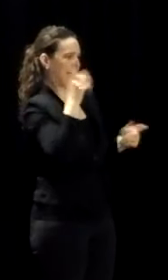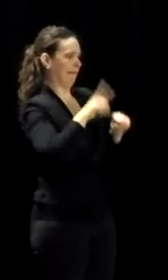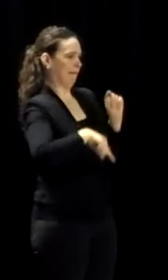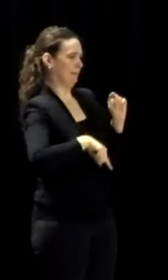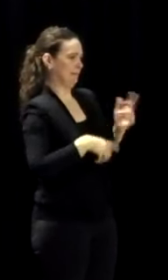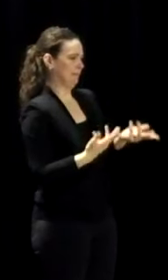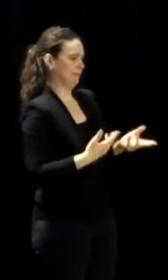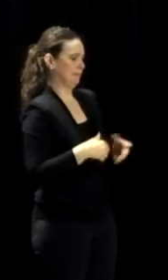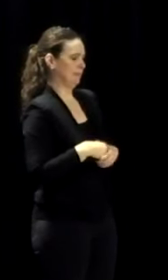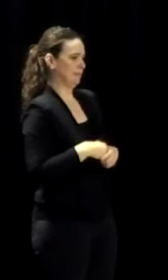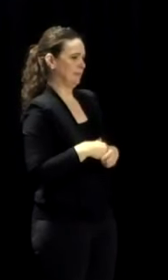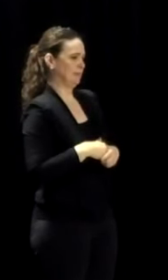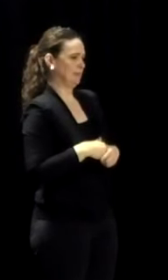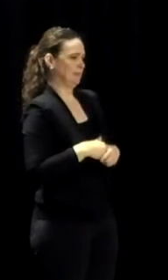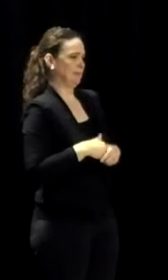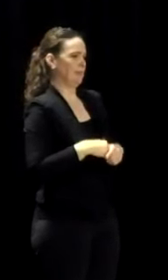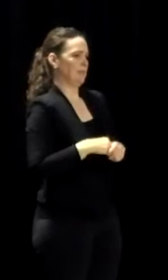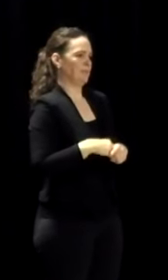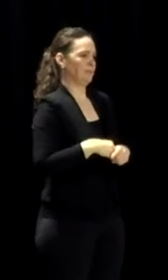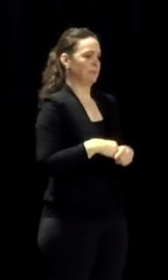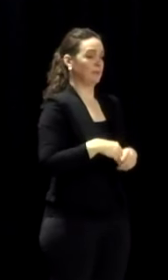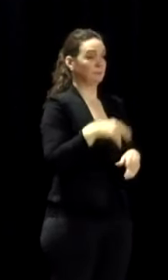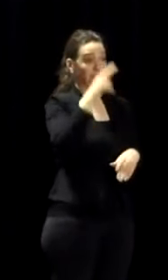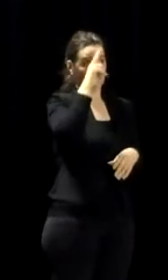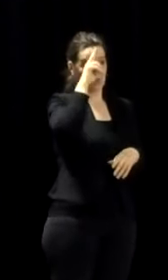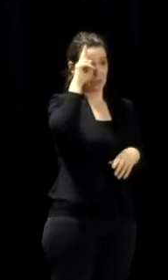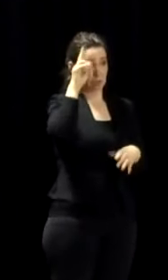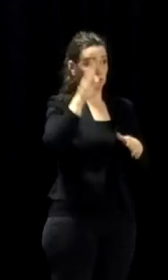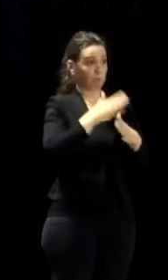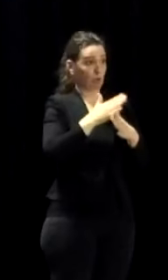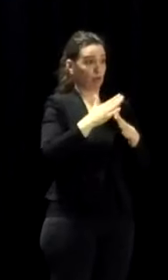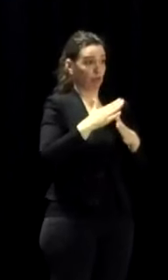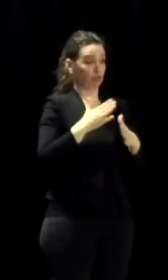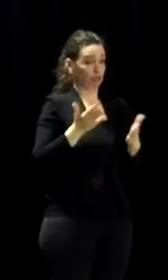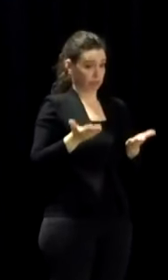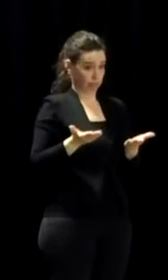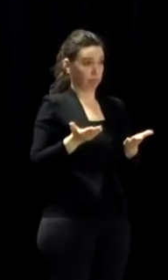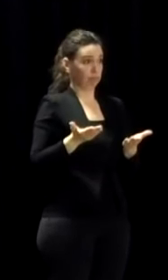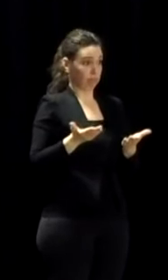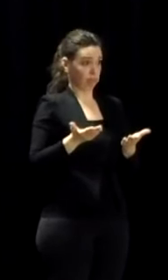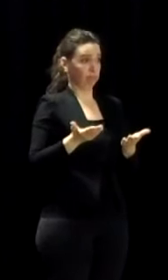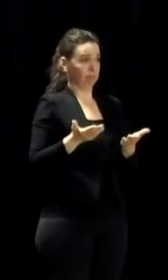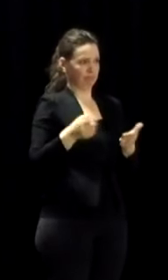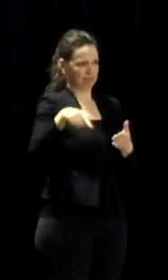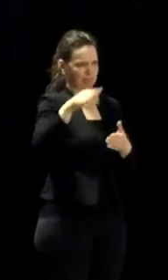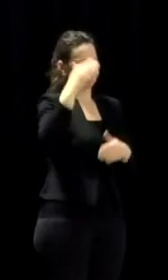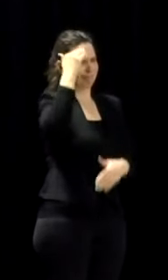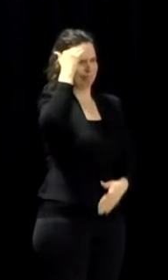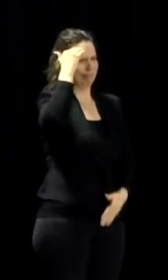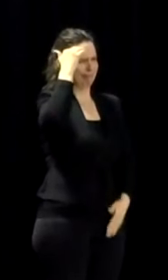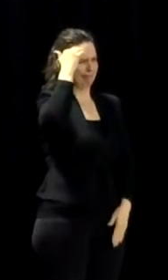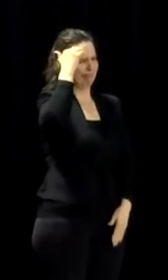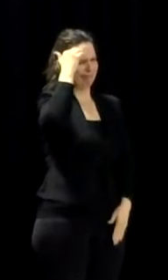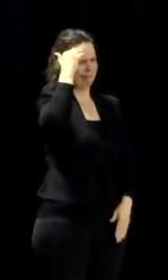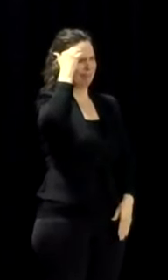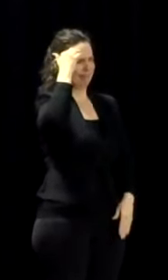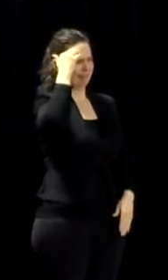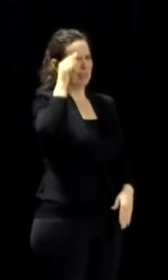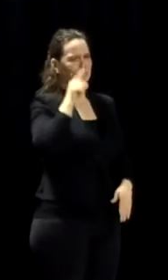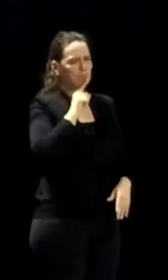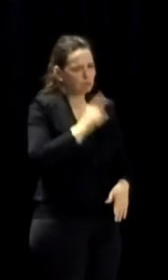our partners are very, very cognizant of all of their patients, and I'm